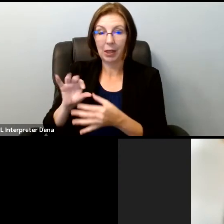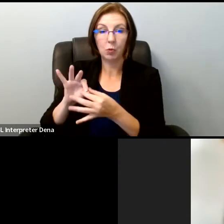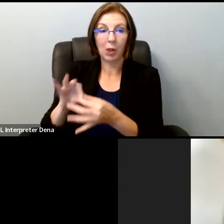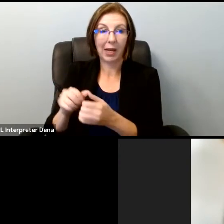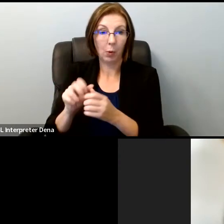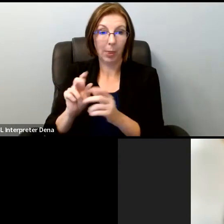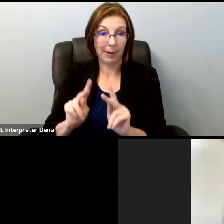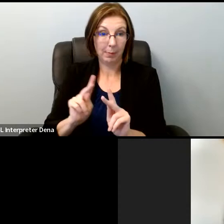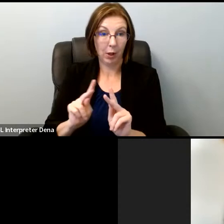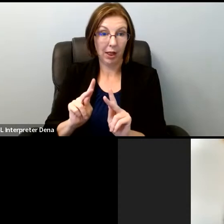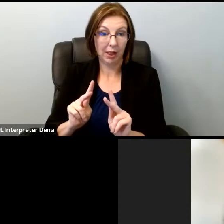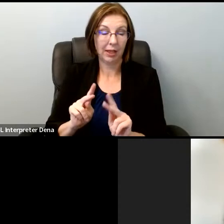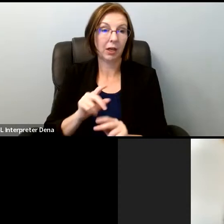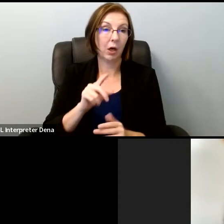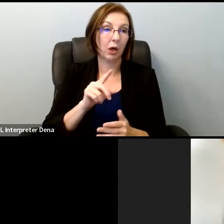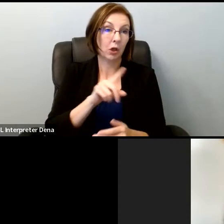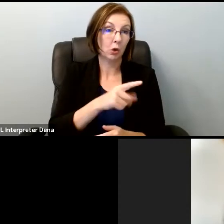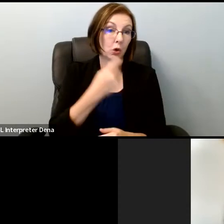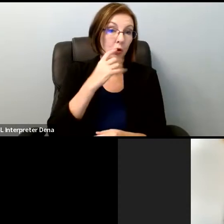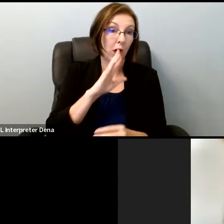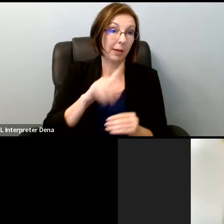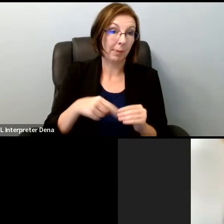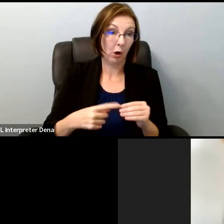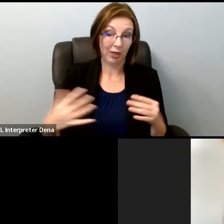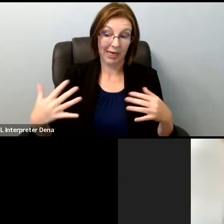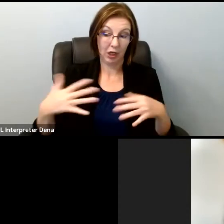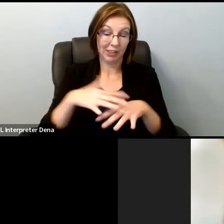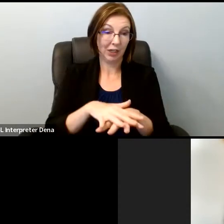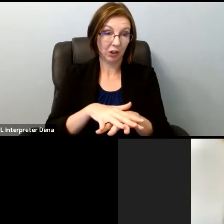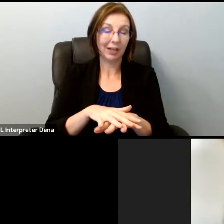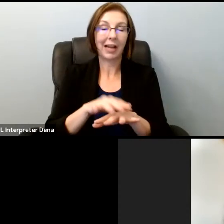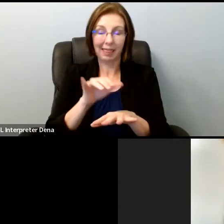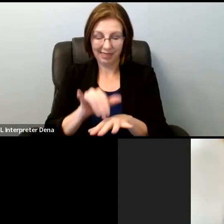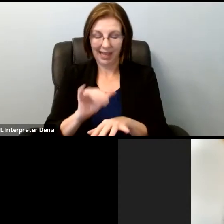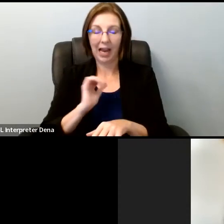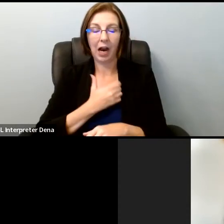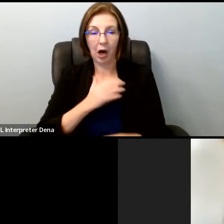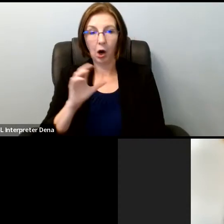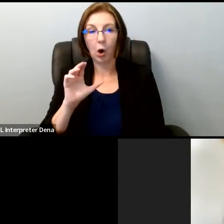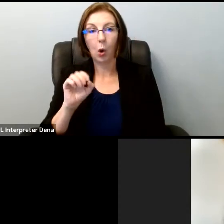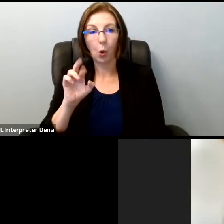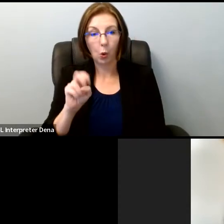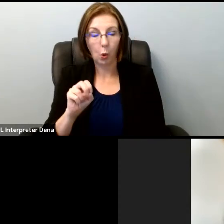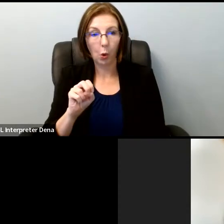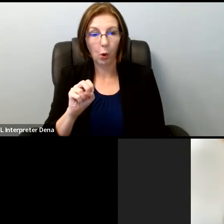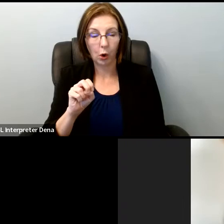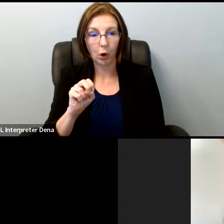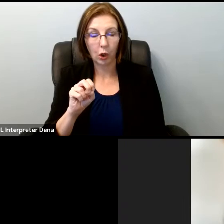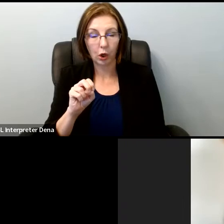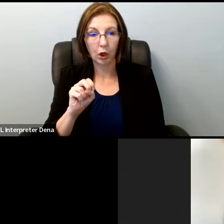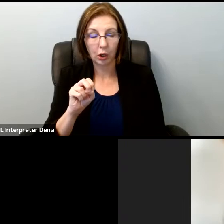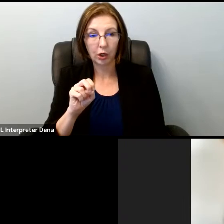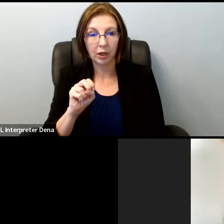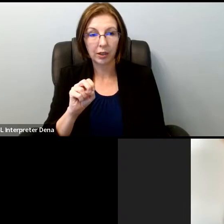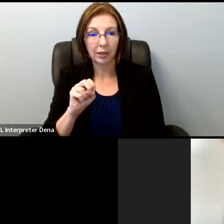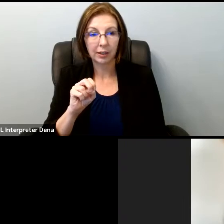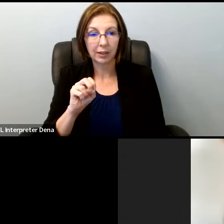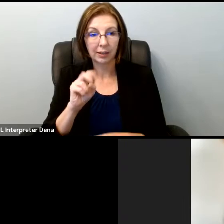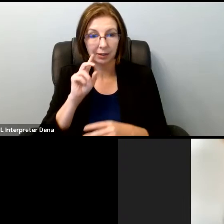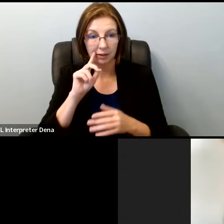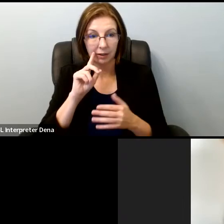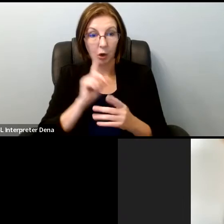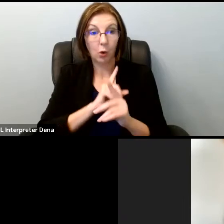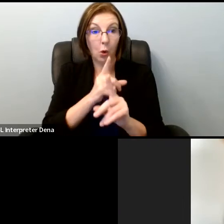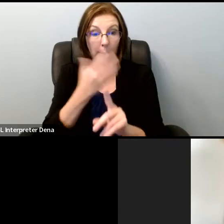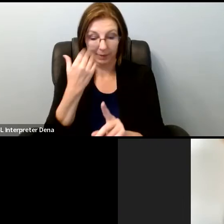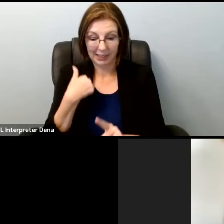And what you're elevating about intersectionality is very core to what we do, because we do believe that you need to